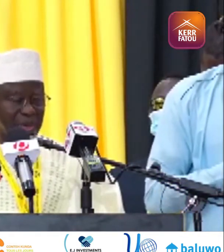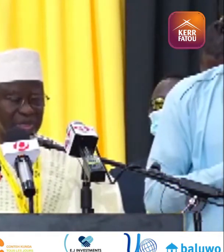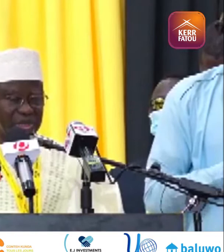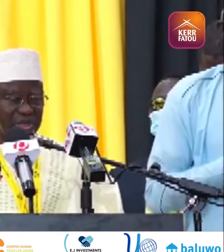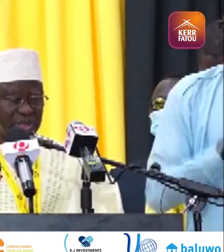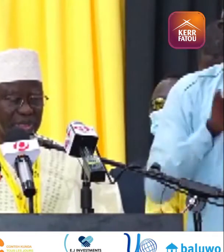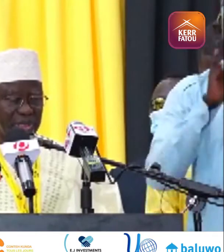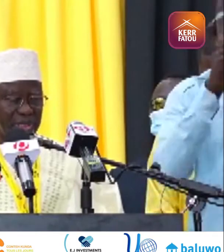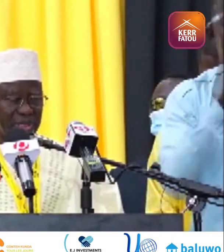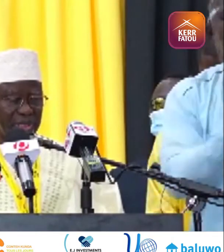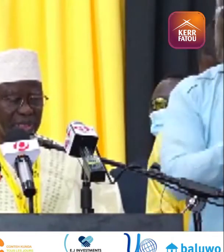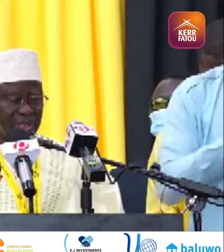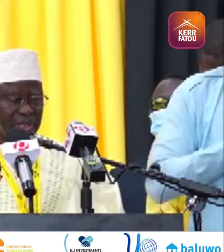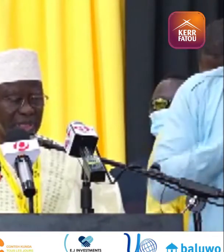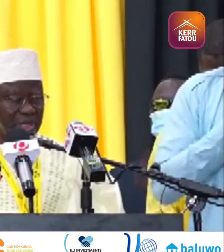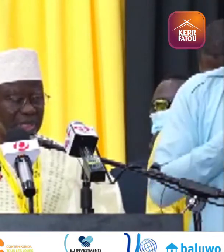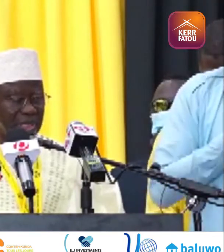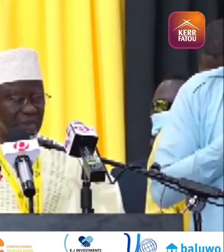established